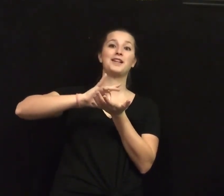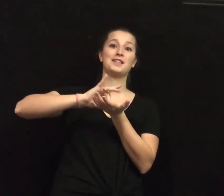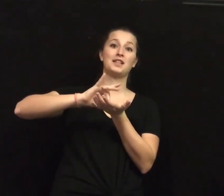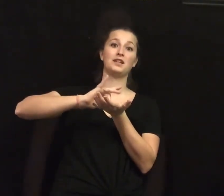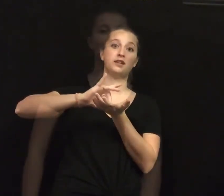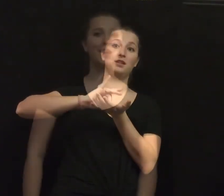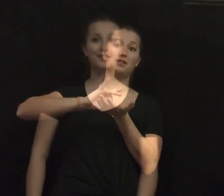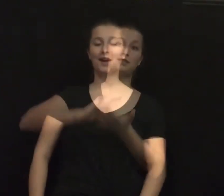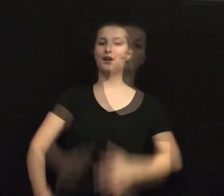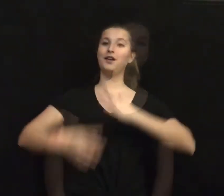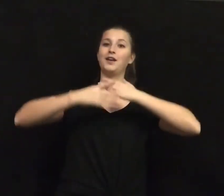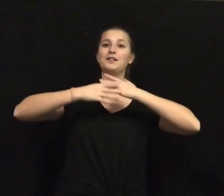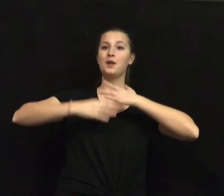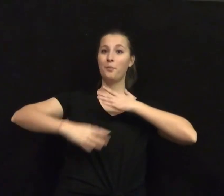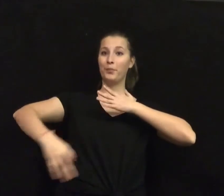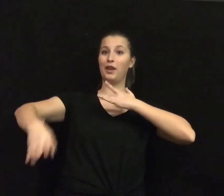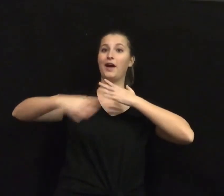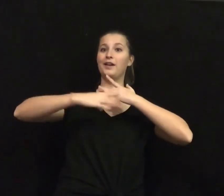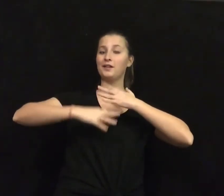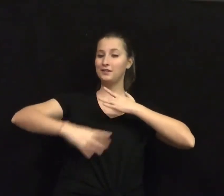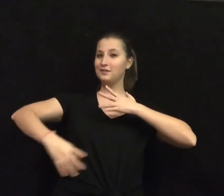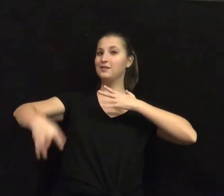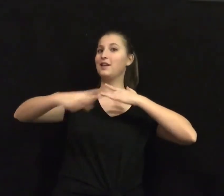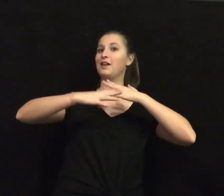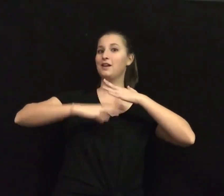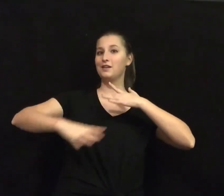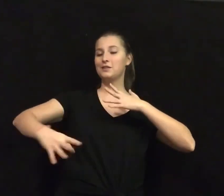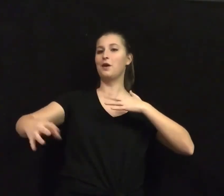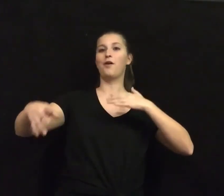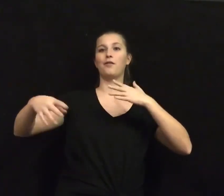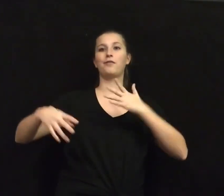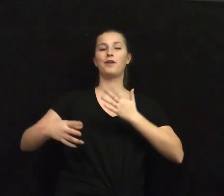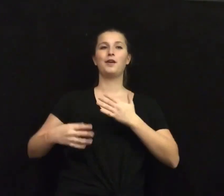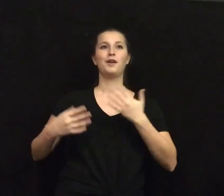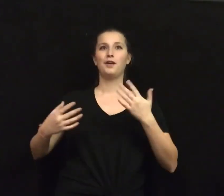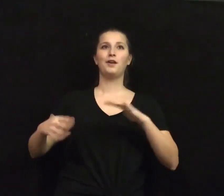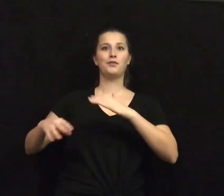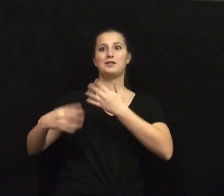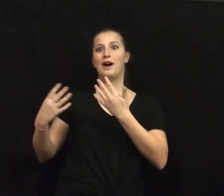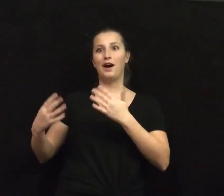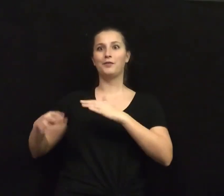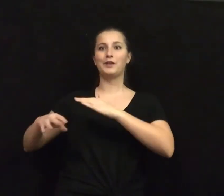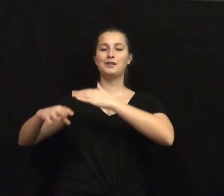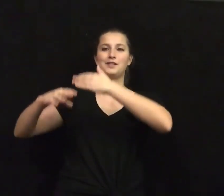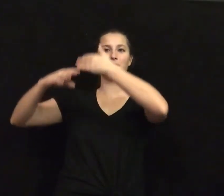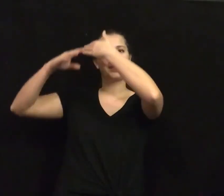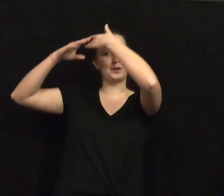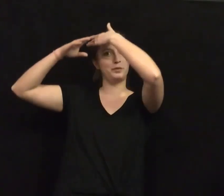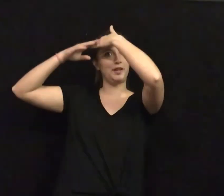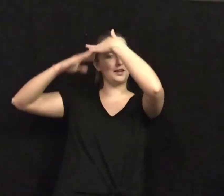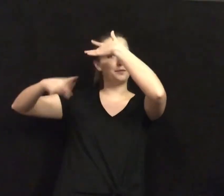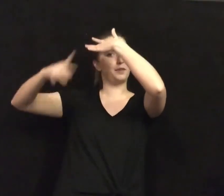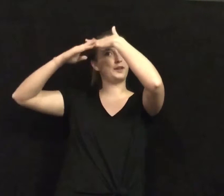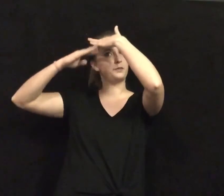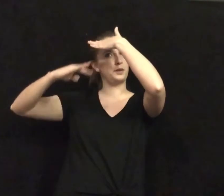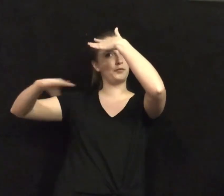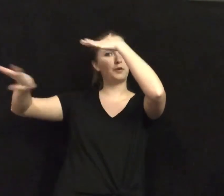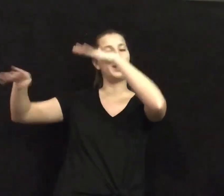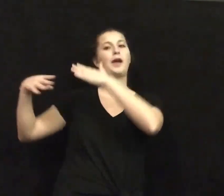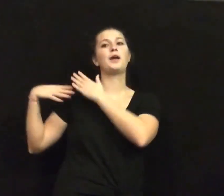medicine. The next sign is blood. So if it's not obvious, if that they're bleeding, like bleeding from their head,